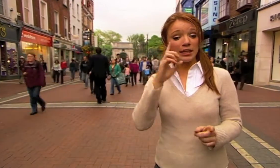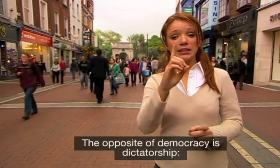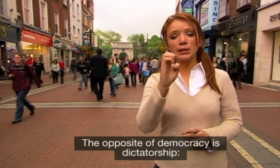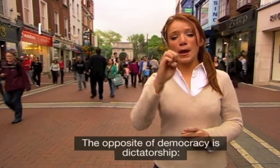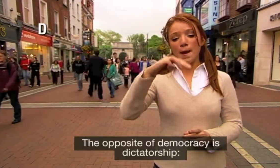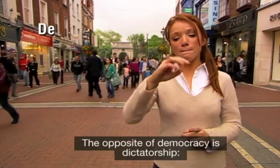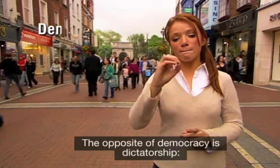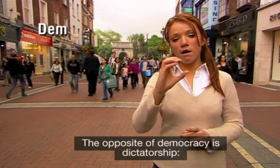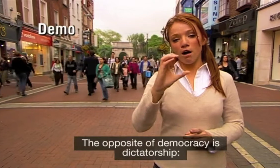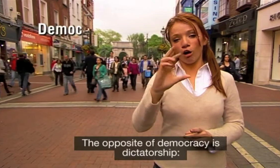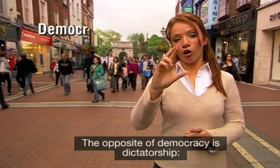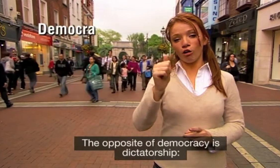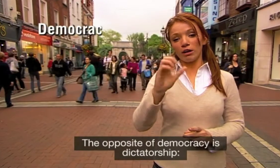The opposite of democracy